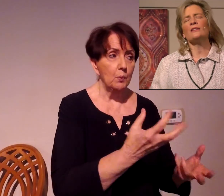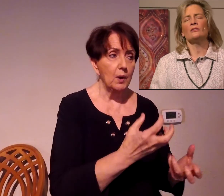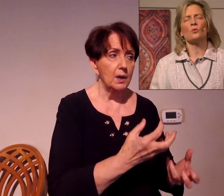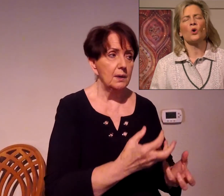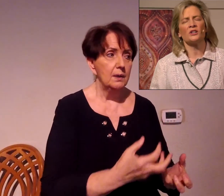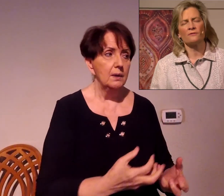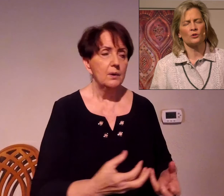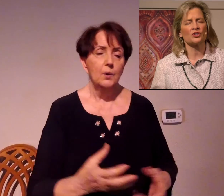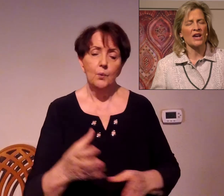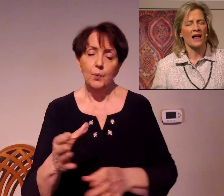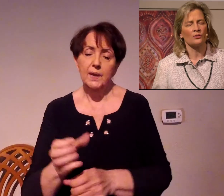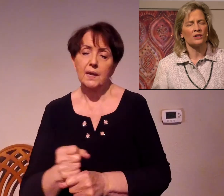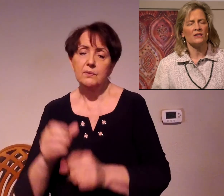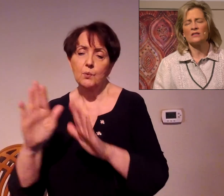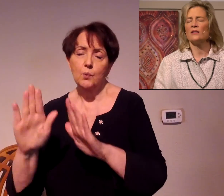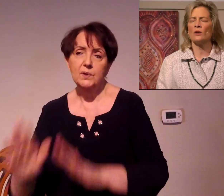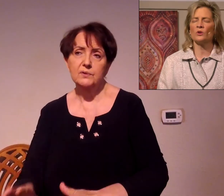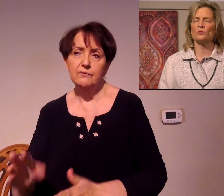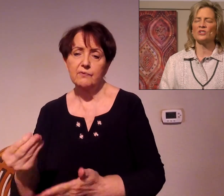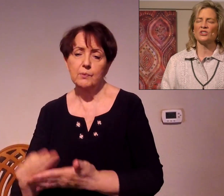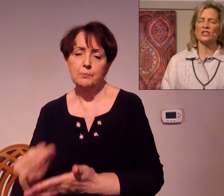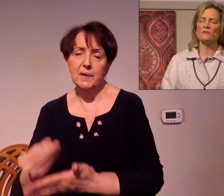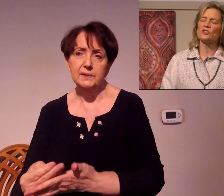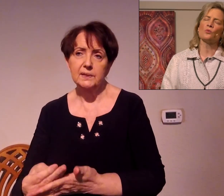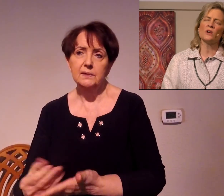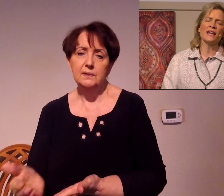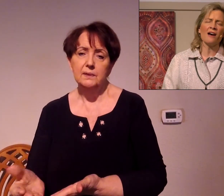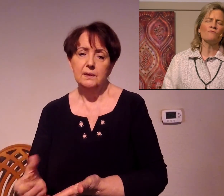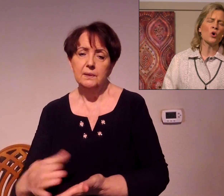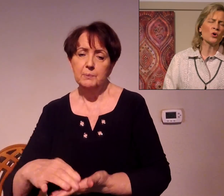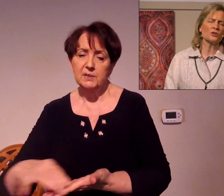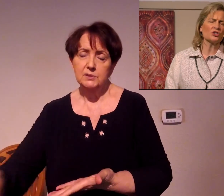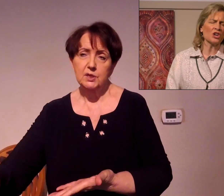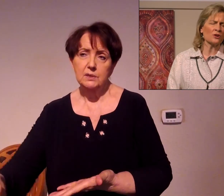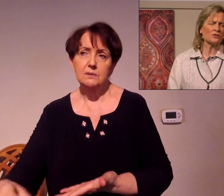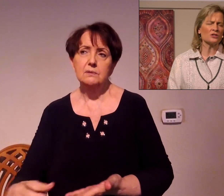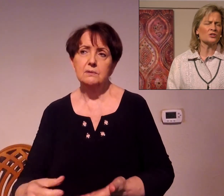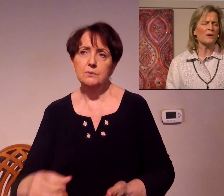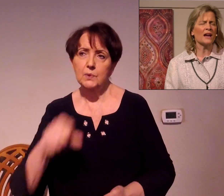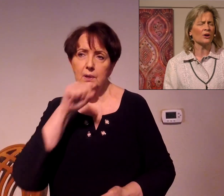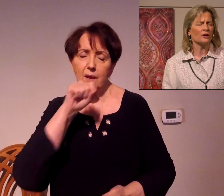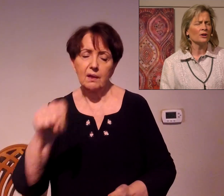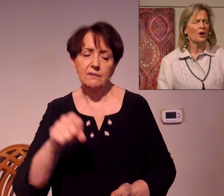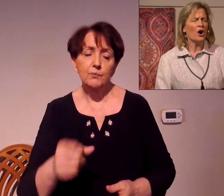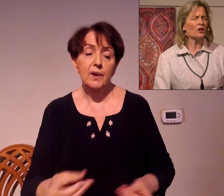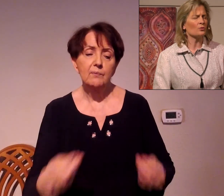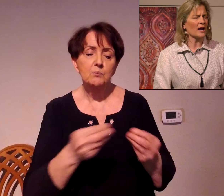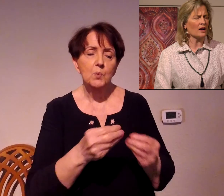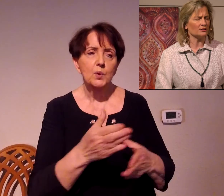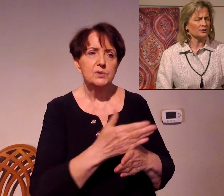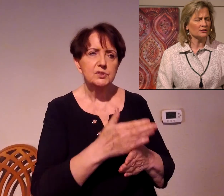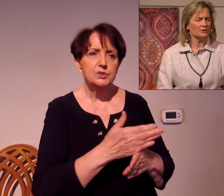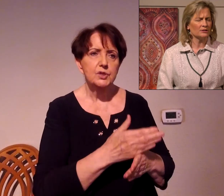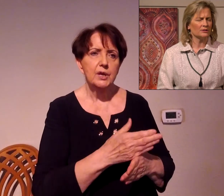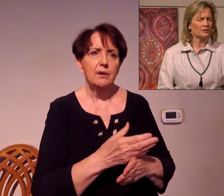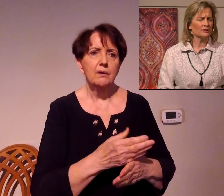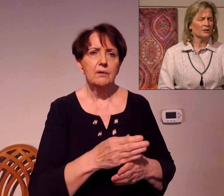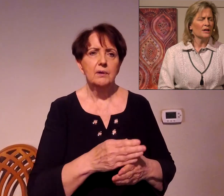We get the wonderful salaries that we receive, so we have more to share and to spare all